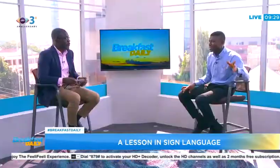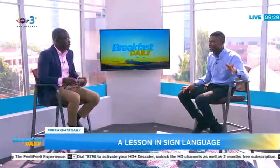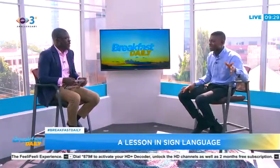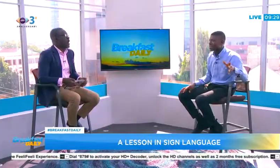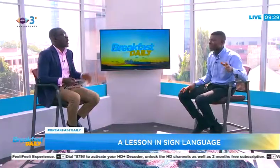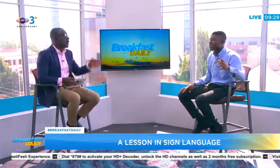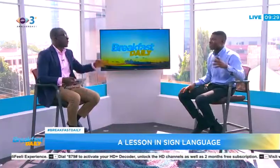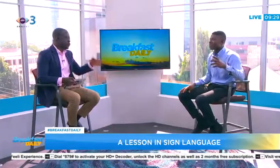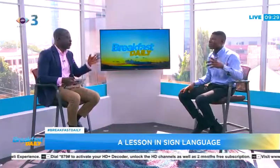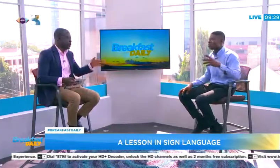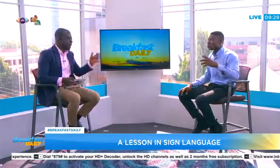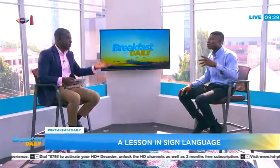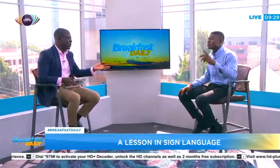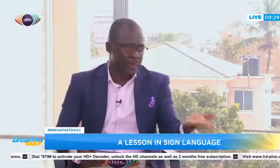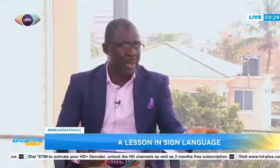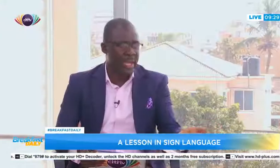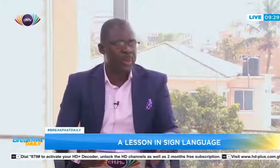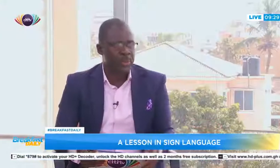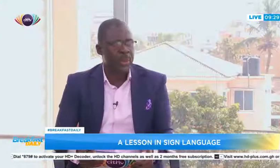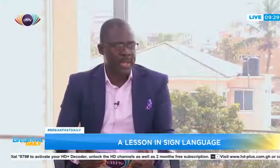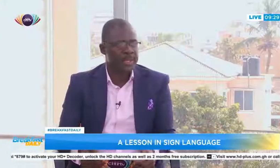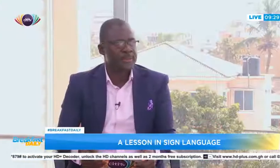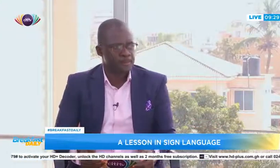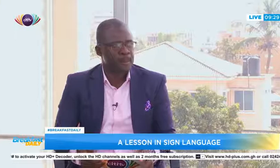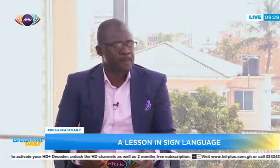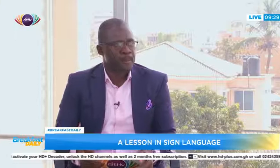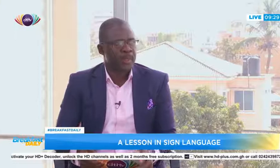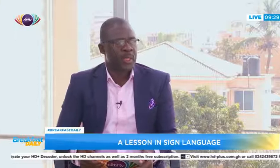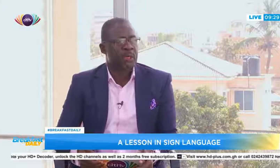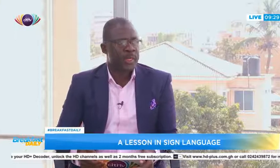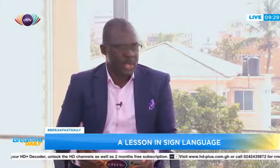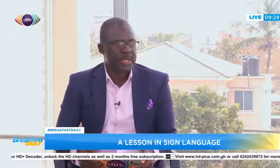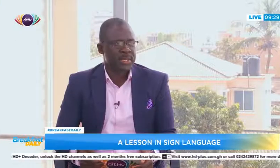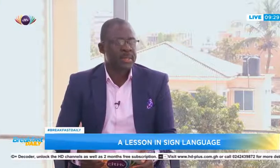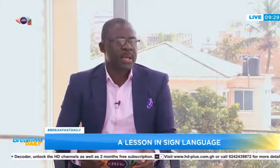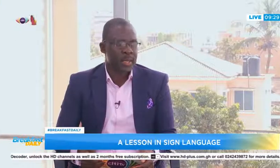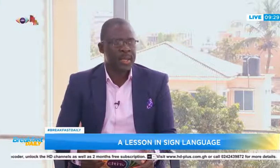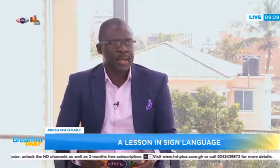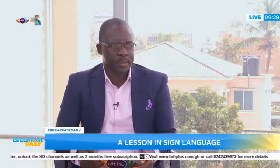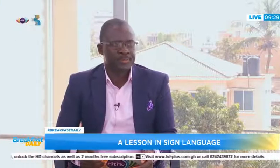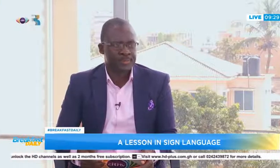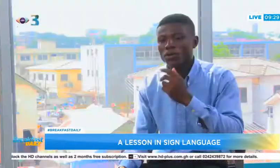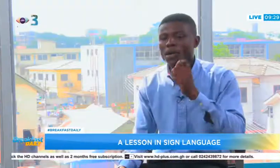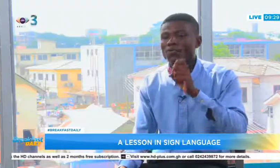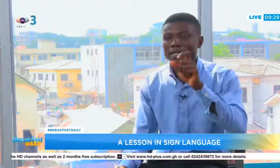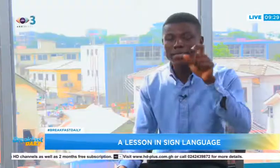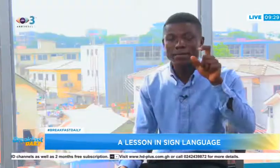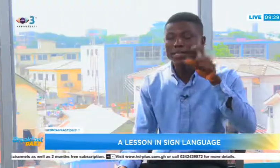Okay. But so the braille is for For the blind deaf, people. yeah. Yes. For the deaf person, she can see but Yes, can't hear. can't hear, yeah. She can't talk. But for the deaf